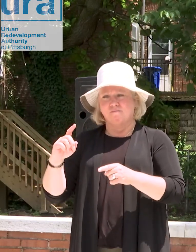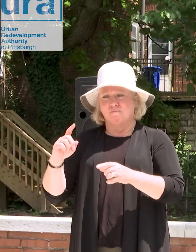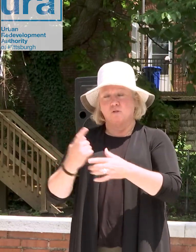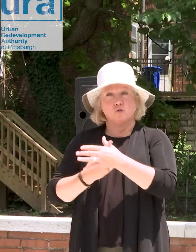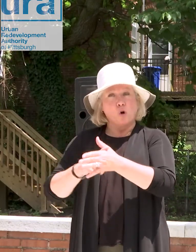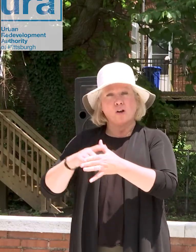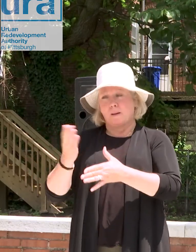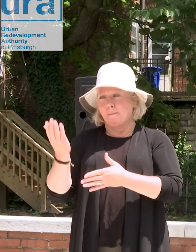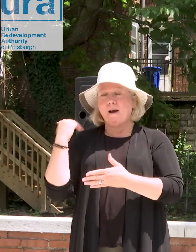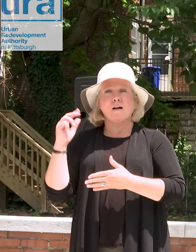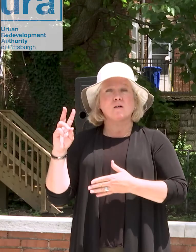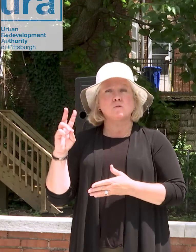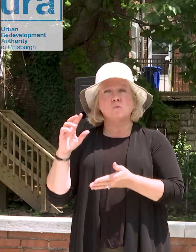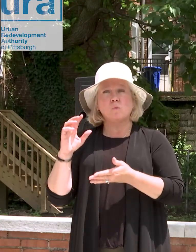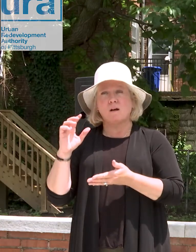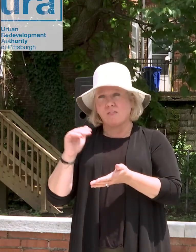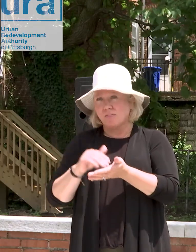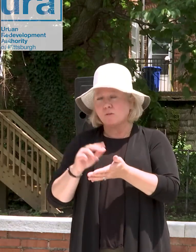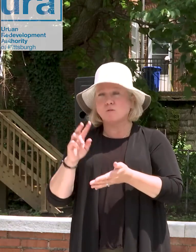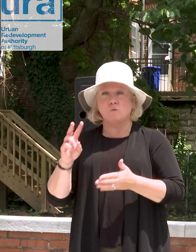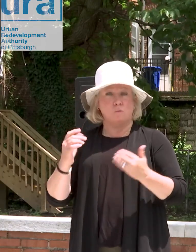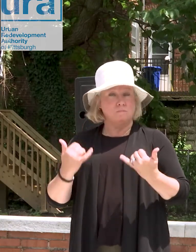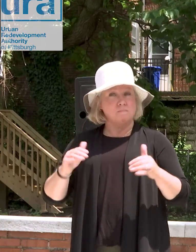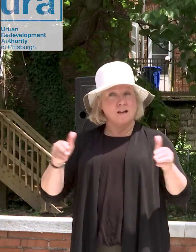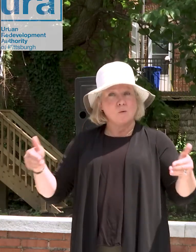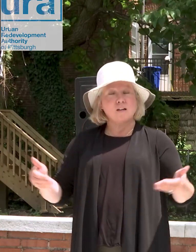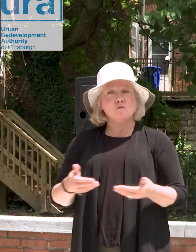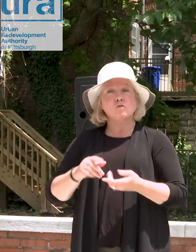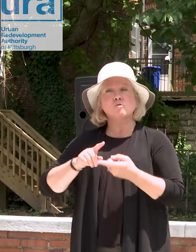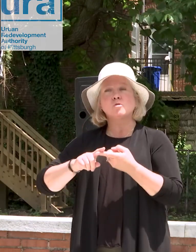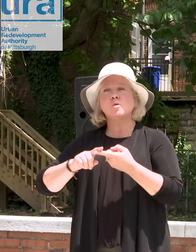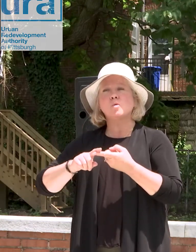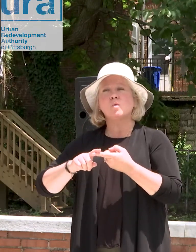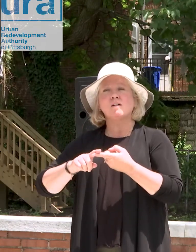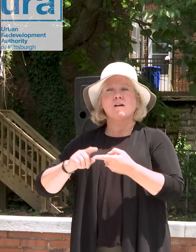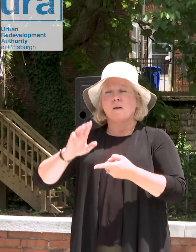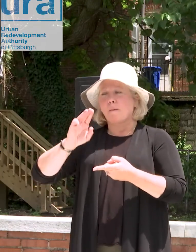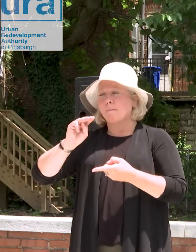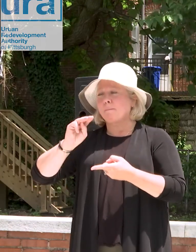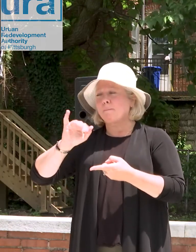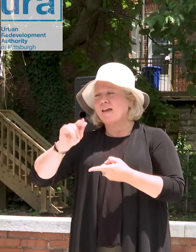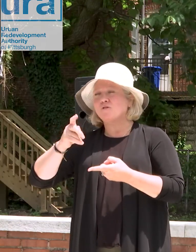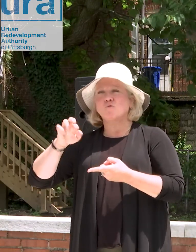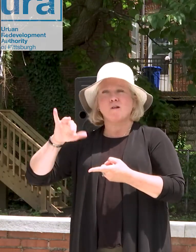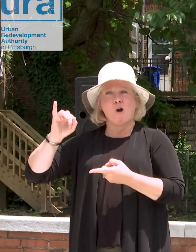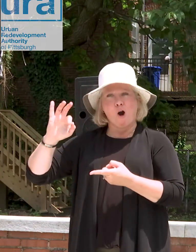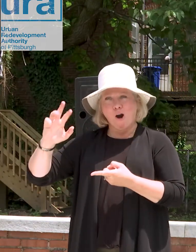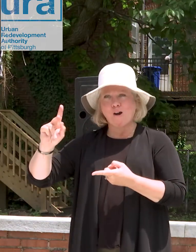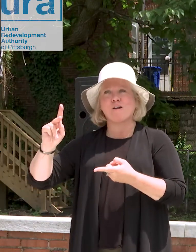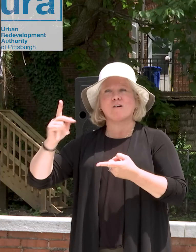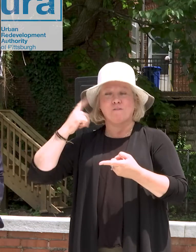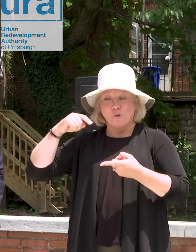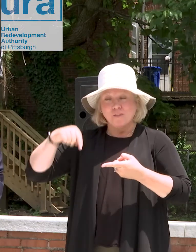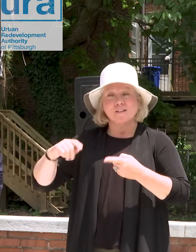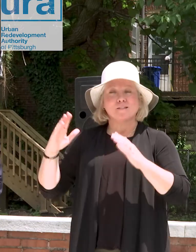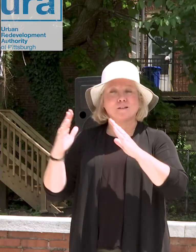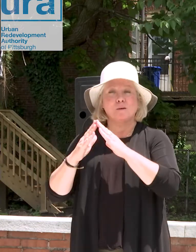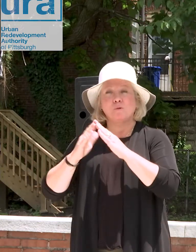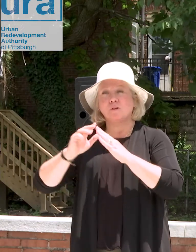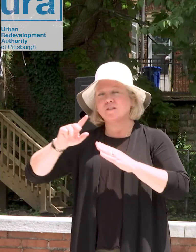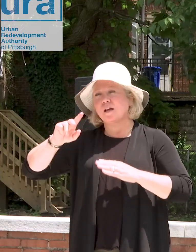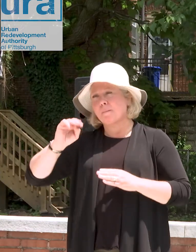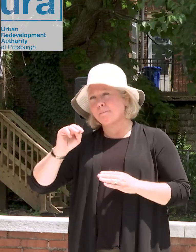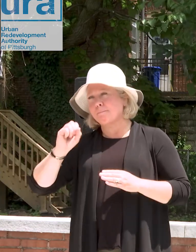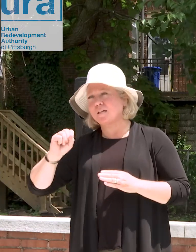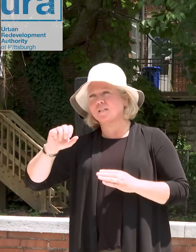2002. And so with that, I would like to introduce you to the matriarch of this community, Ms. Phyllis Lavelle. She is the owner